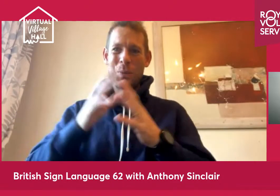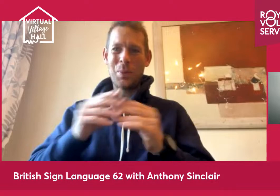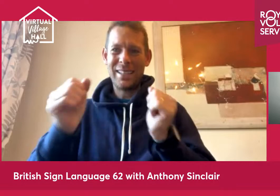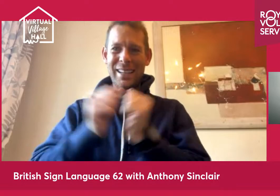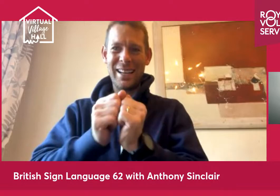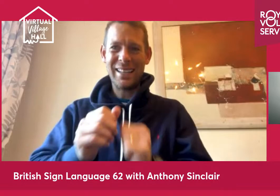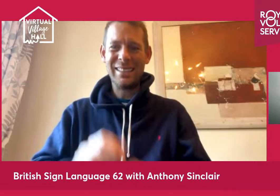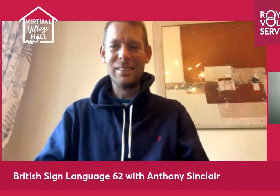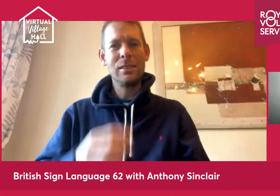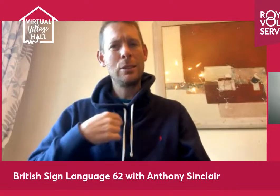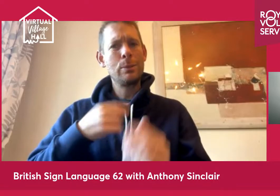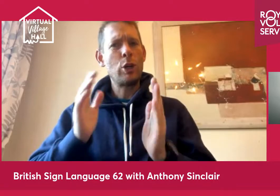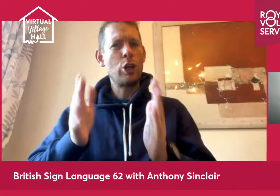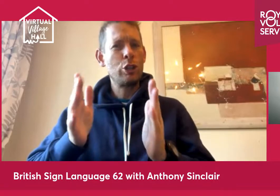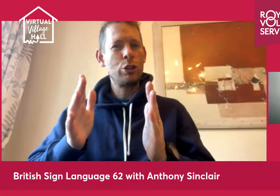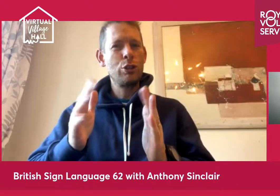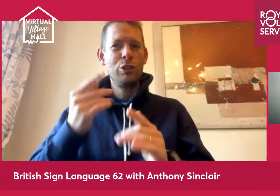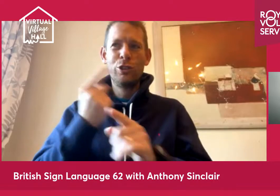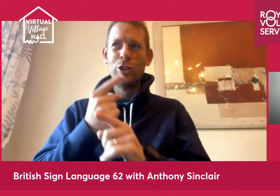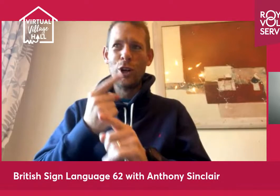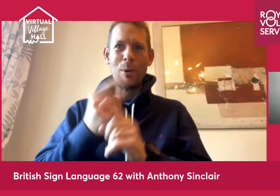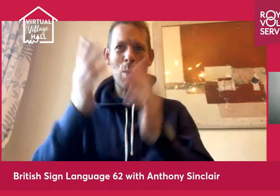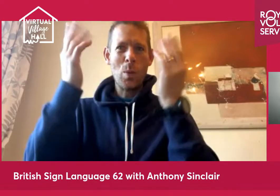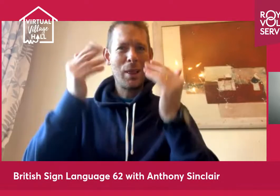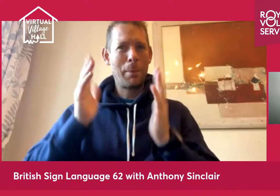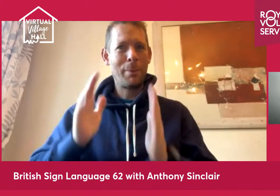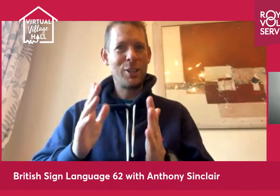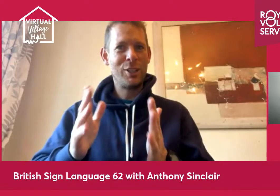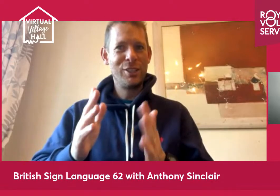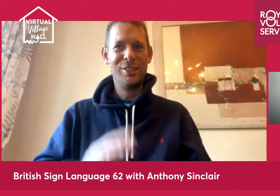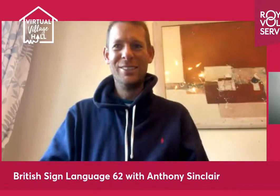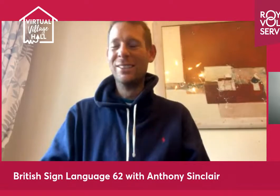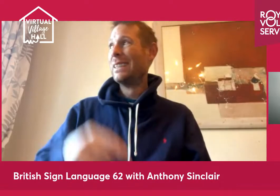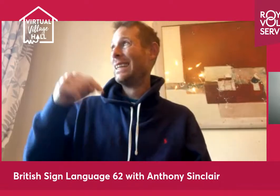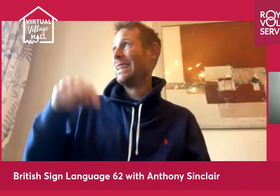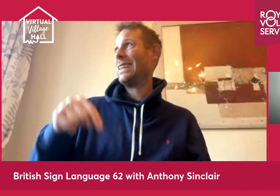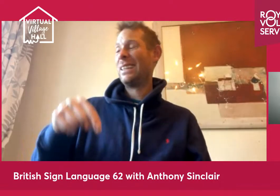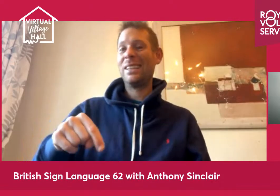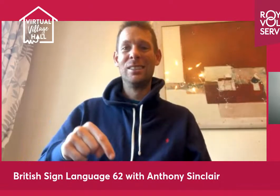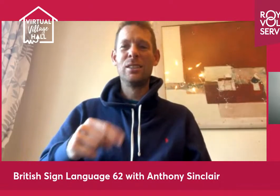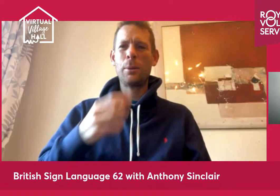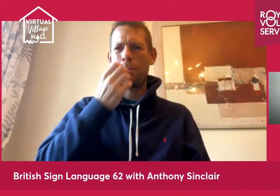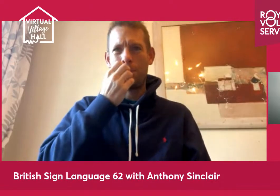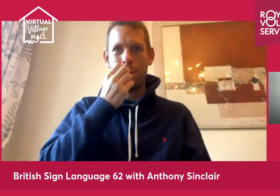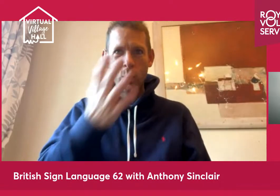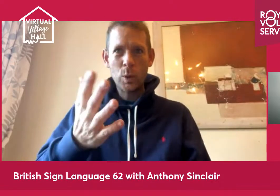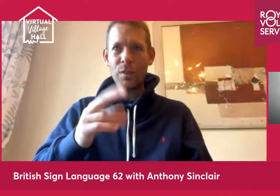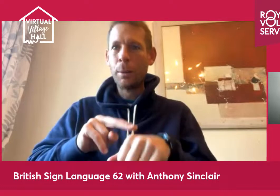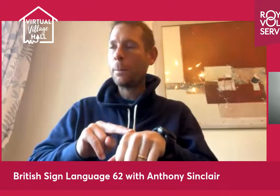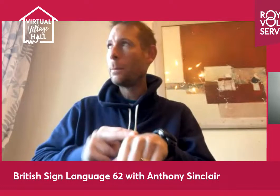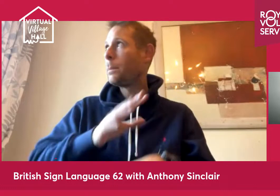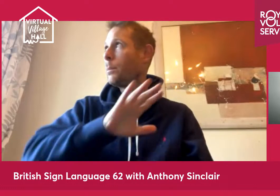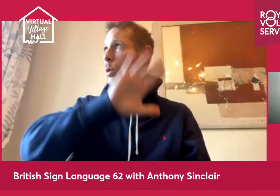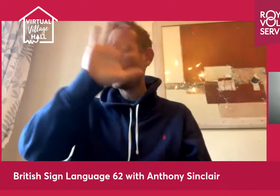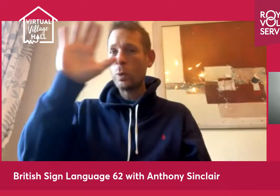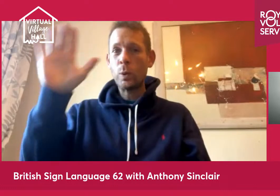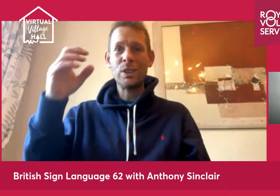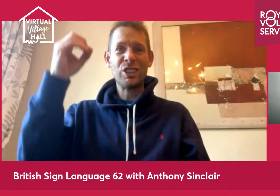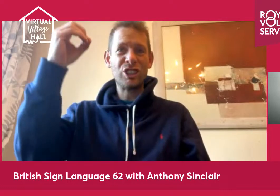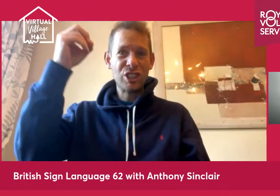everyone. I hope everyone's excited for the weekend. And as usual, we must talk about our weather. So here actually today we have a